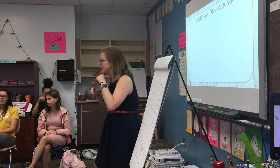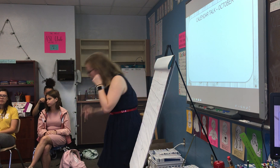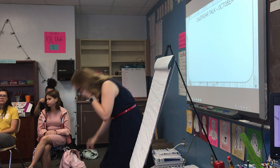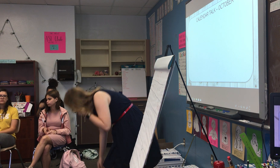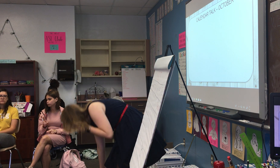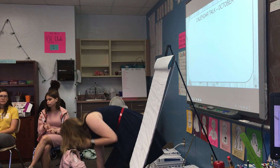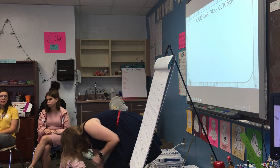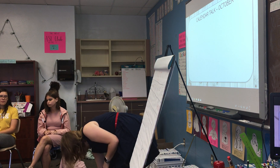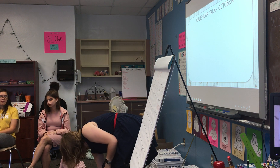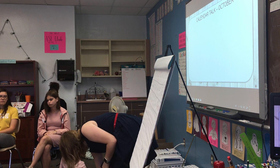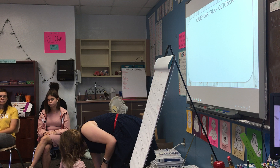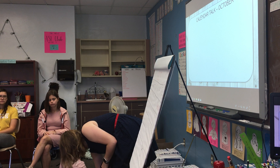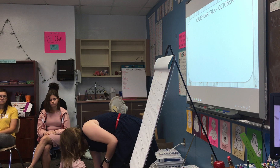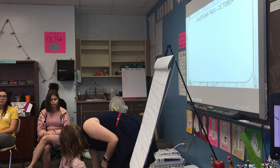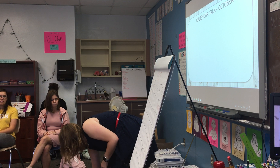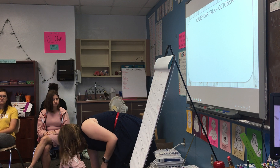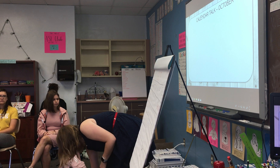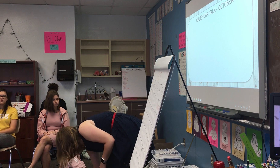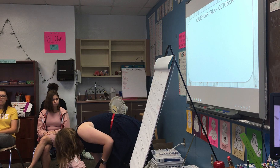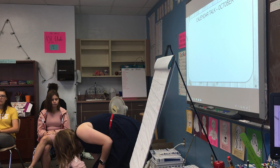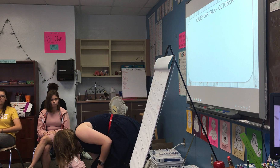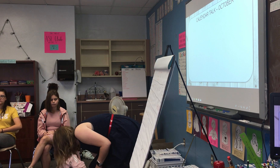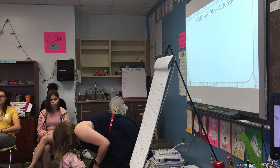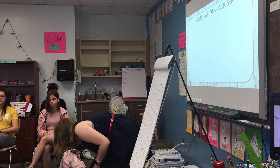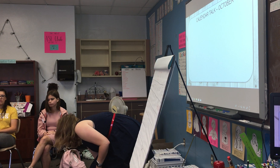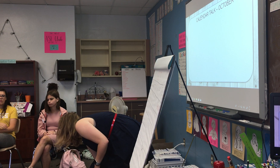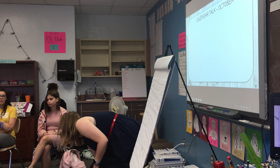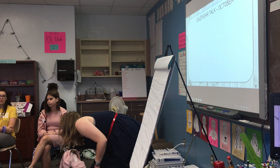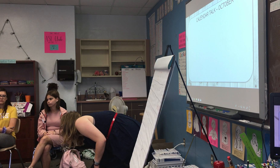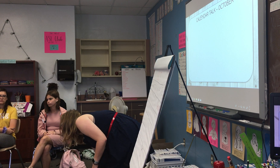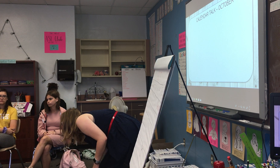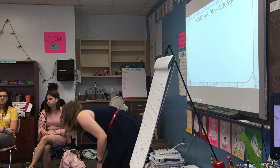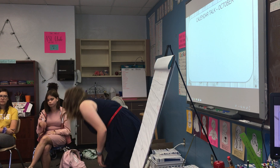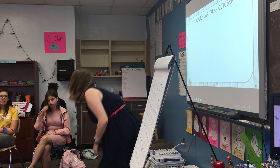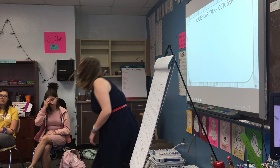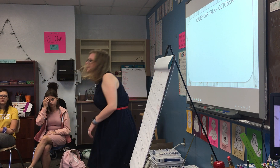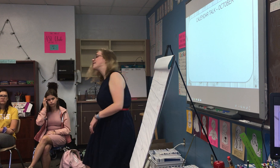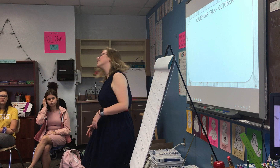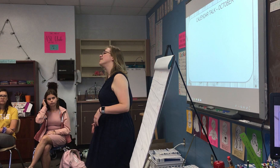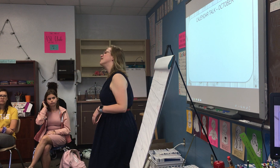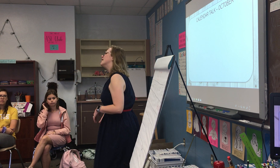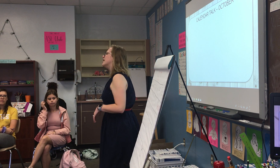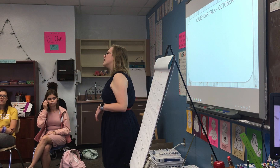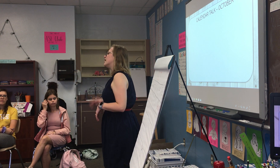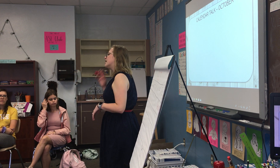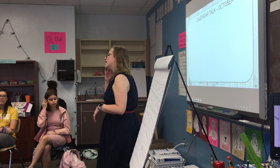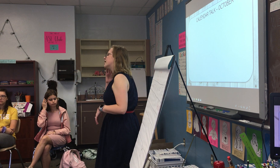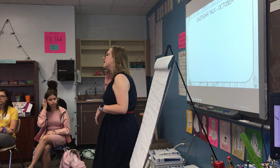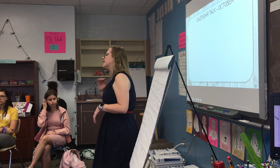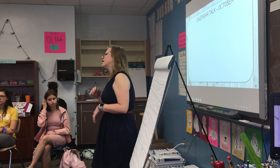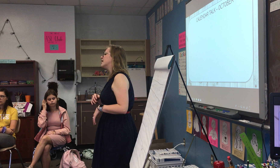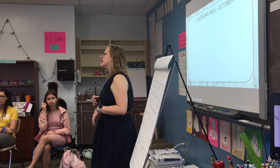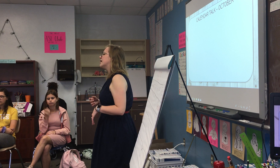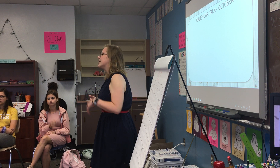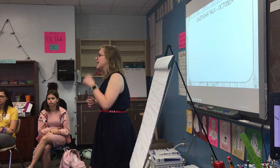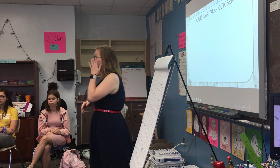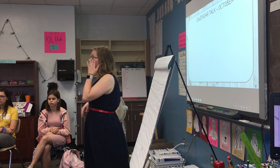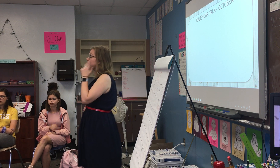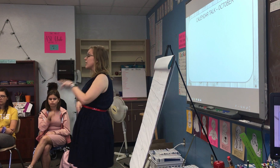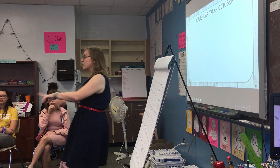job. What if you tap it multiple times, like more than twice? So that still means sit? So if you go like this, Like, that yeah, means and sit. I'm looking at you and